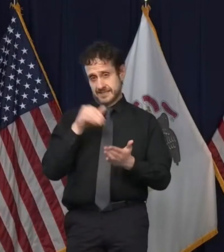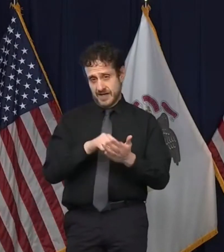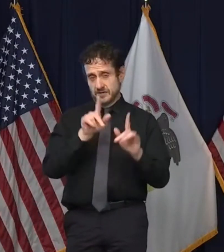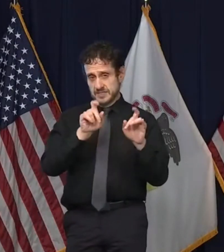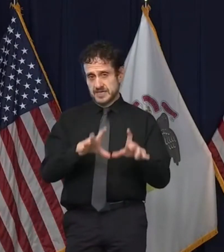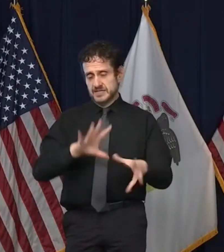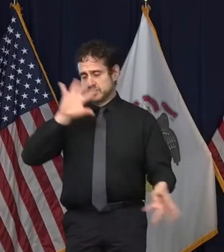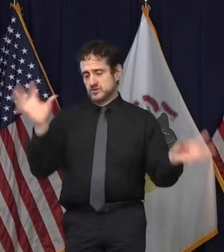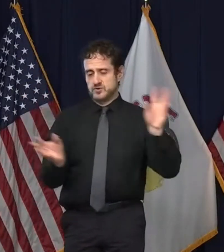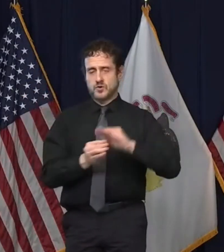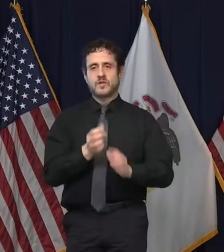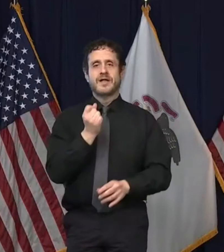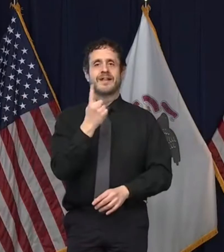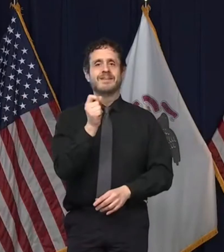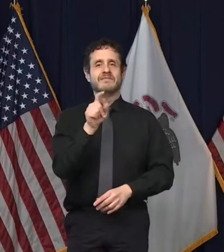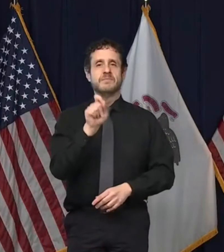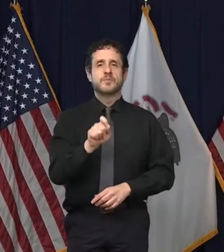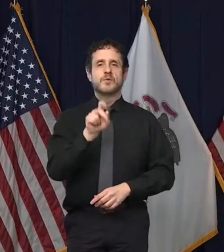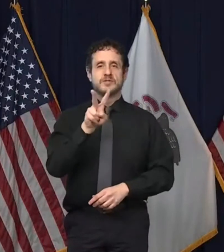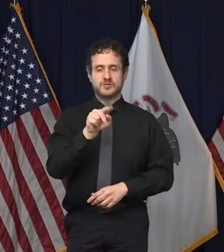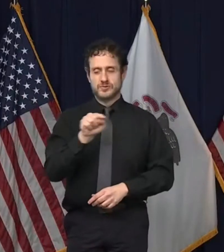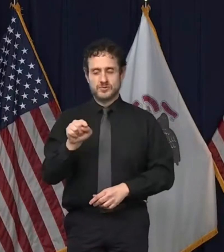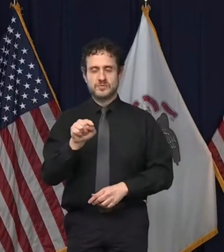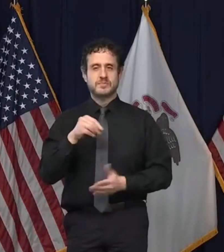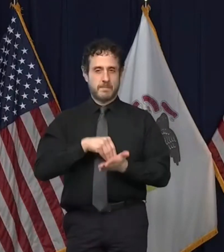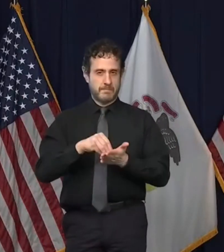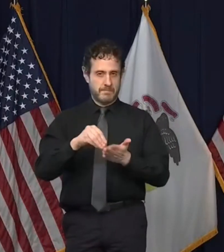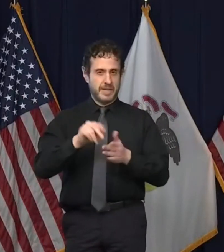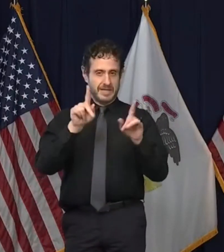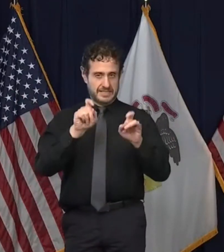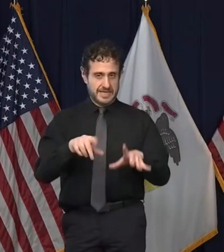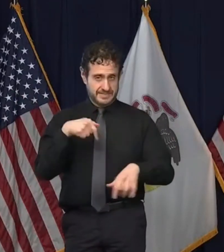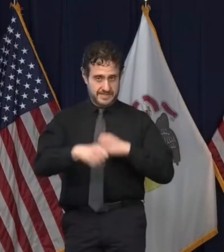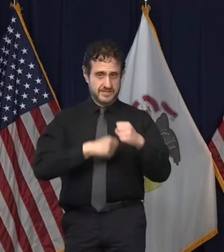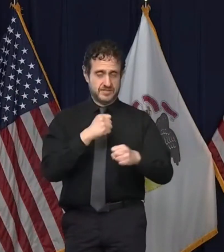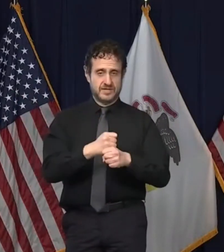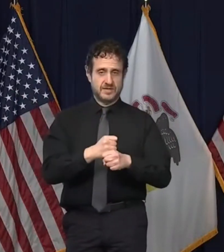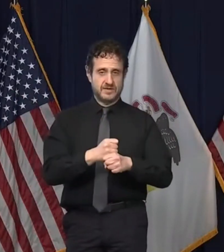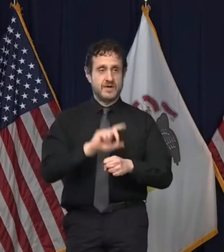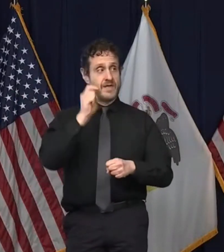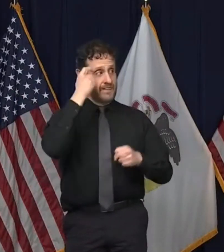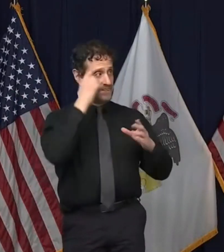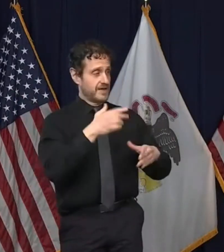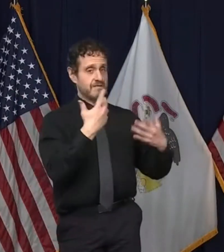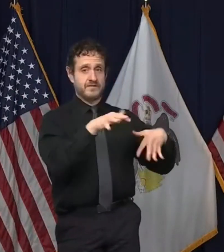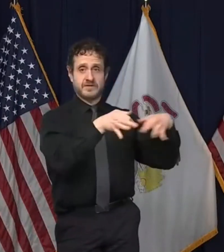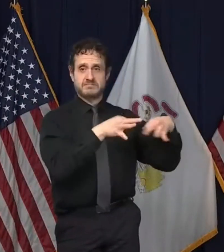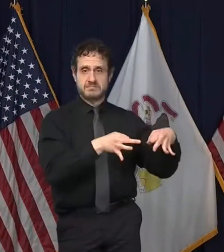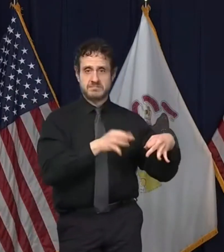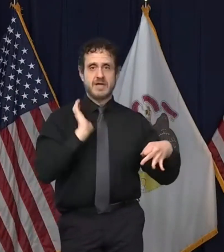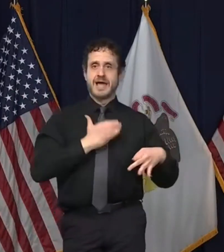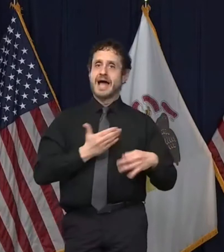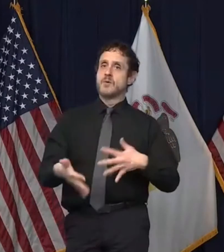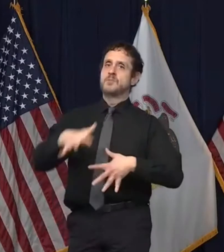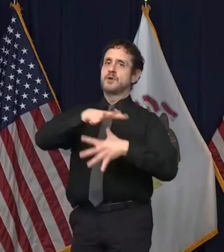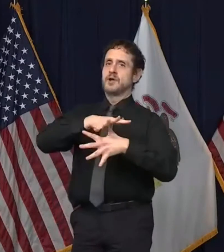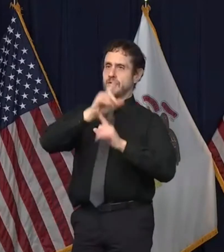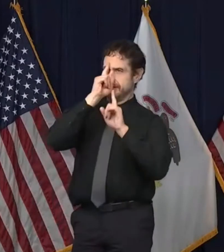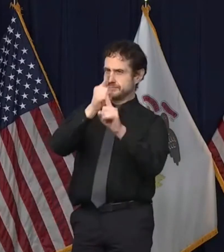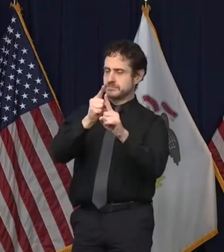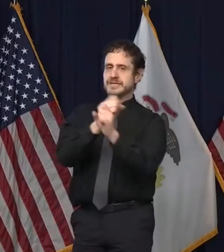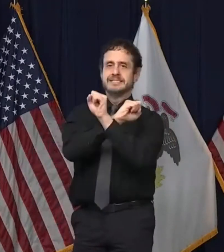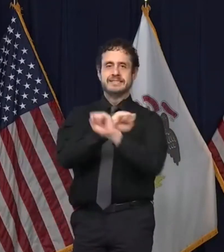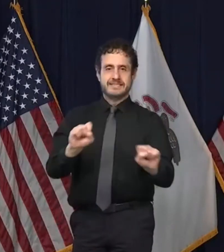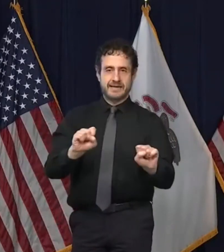than 11.2 million tests this year. As the governor said, safety is our top priority as we prepare for